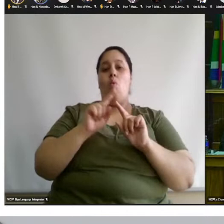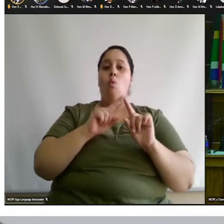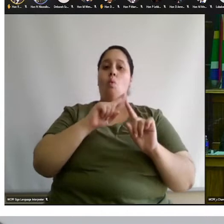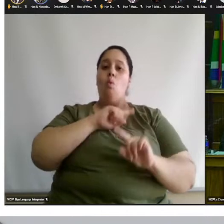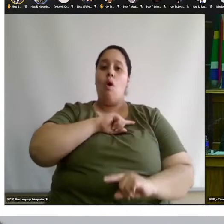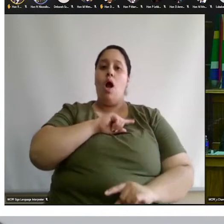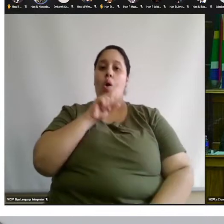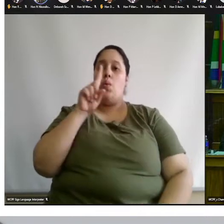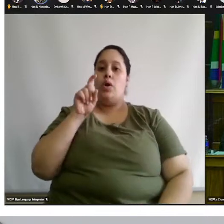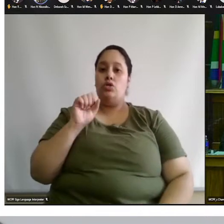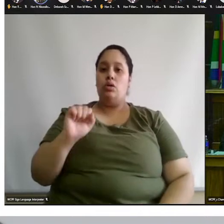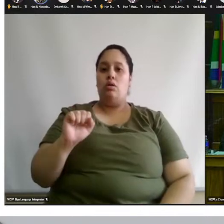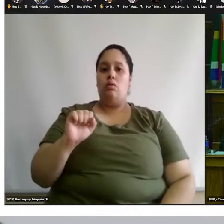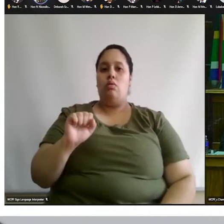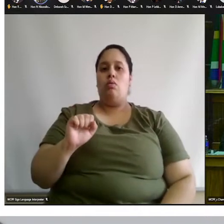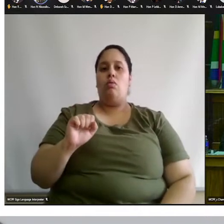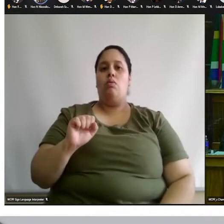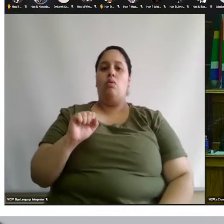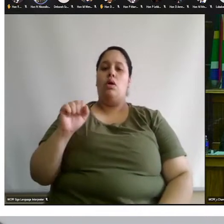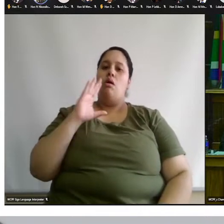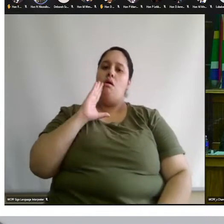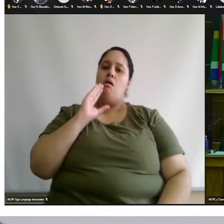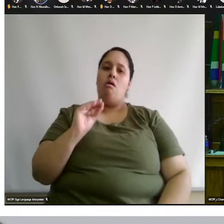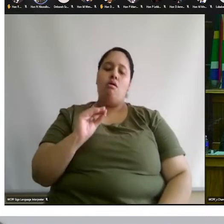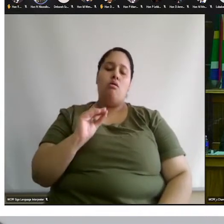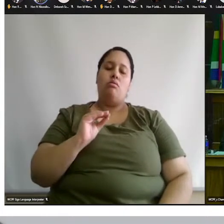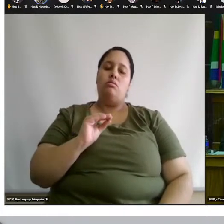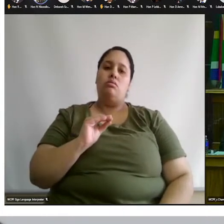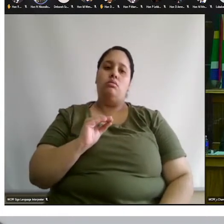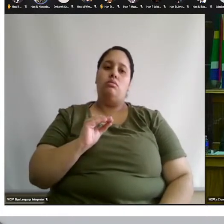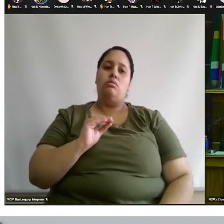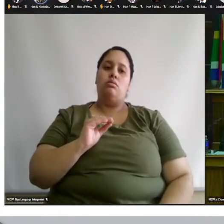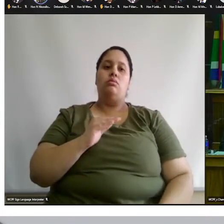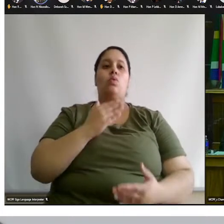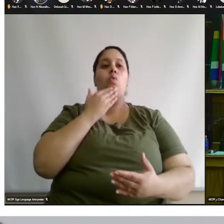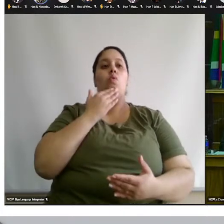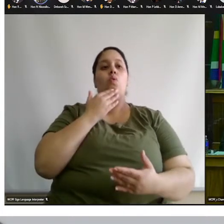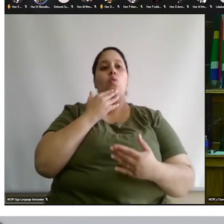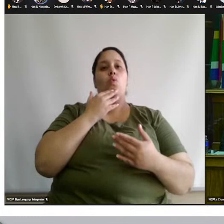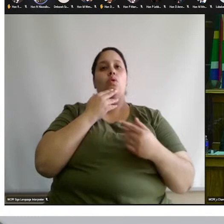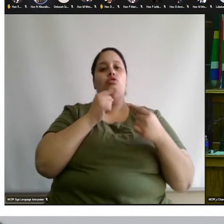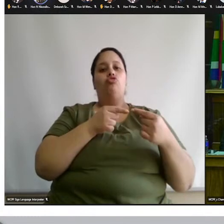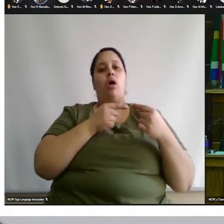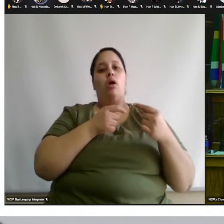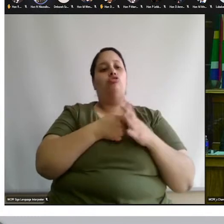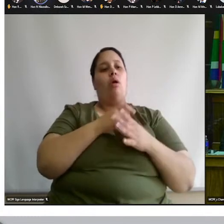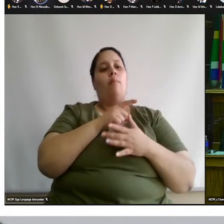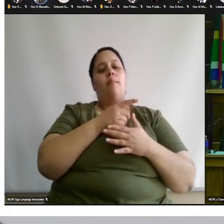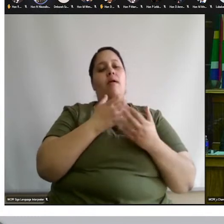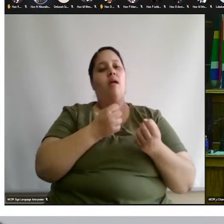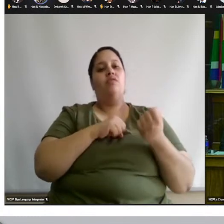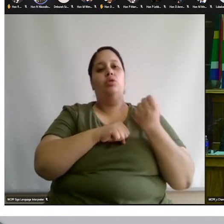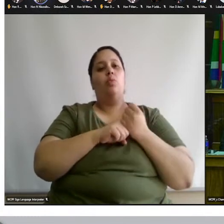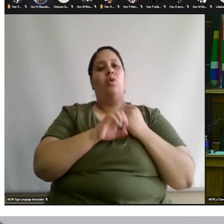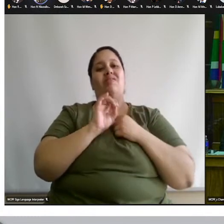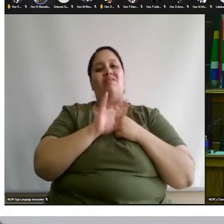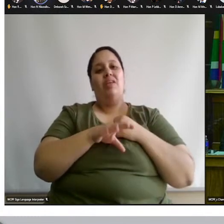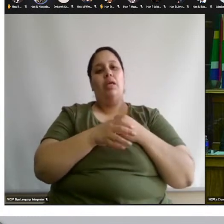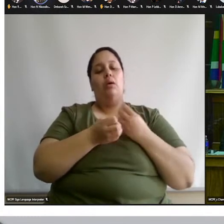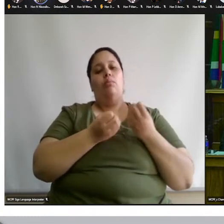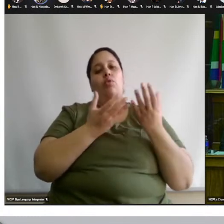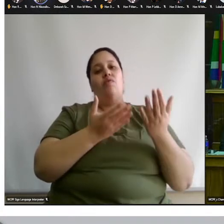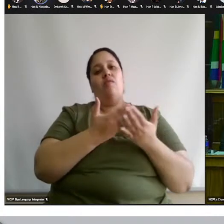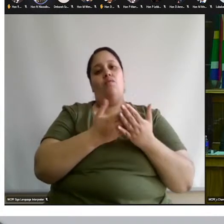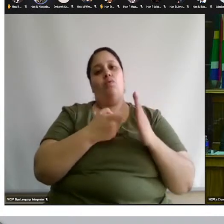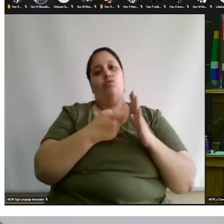very pointed. It's asking about those struggling stores, what support has been given to those struggling stores.